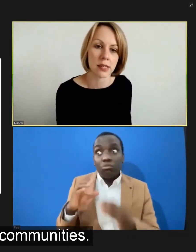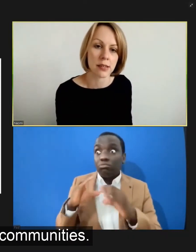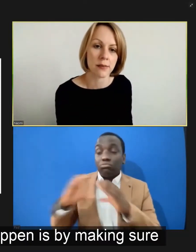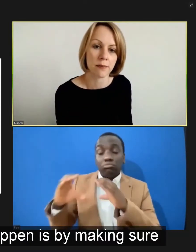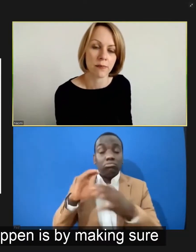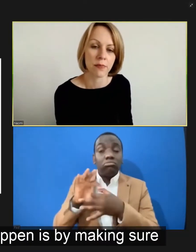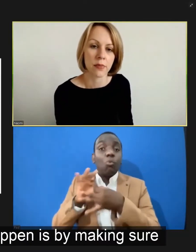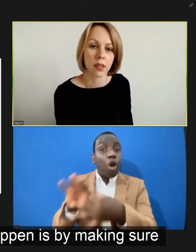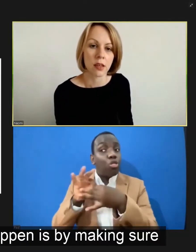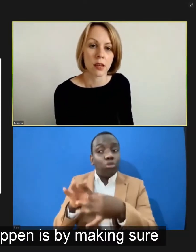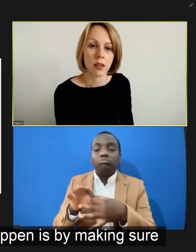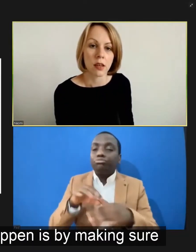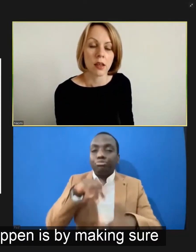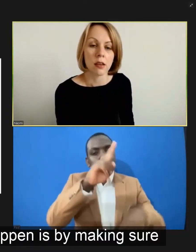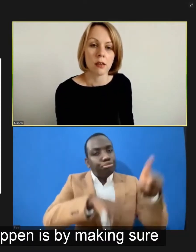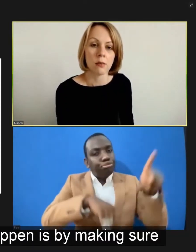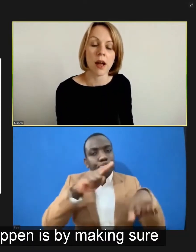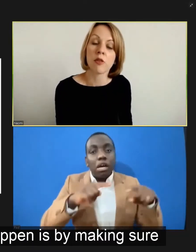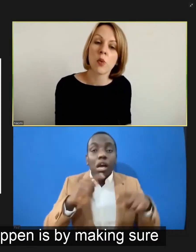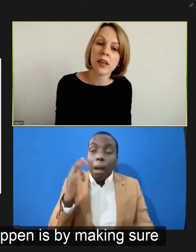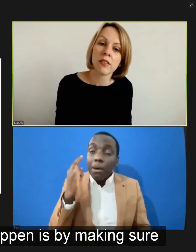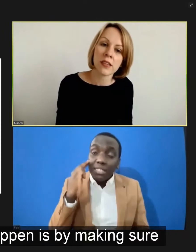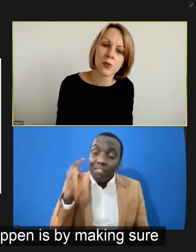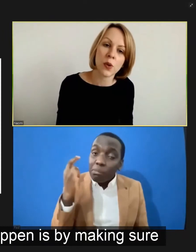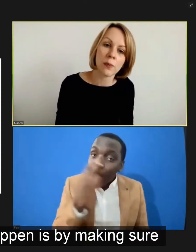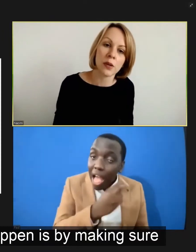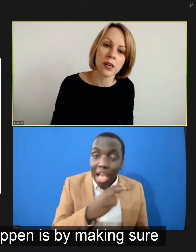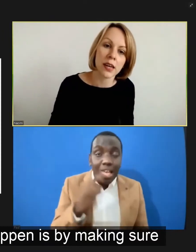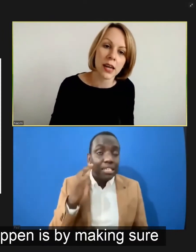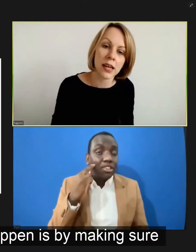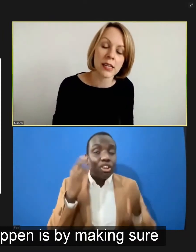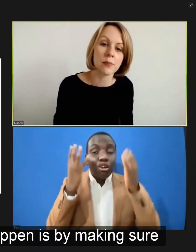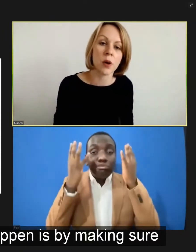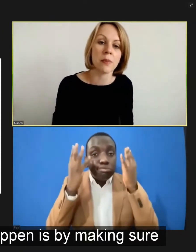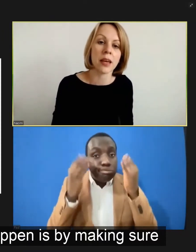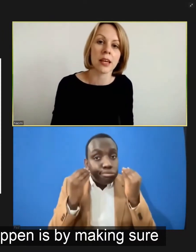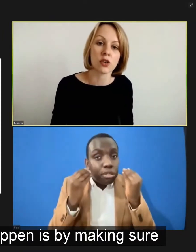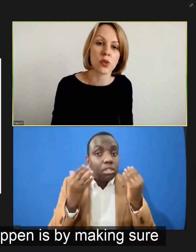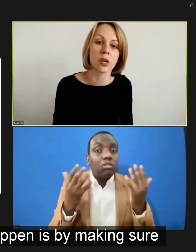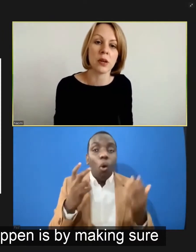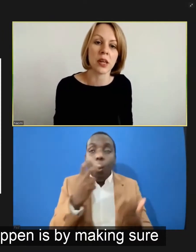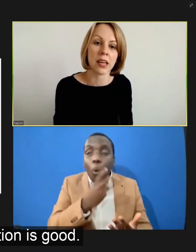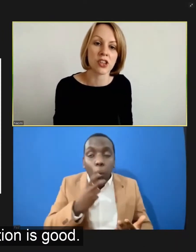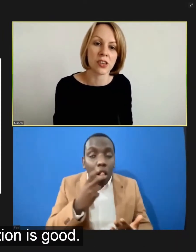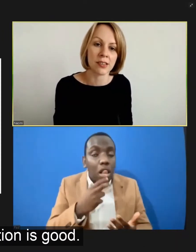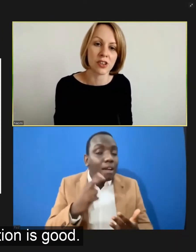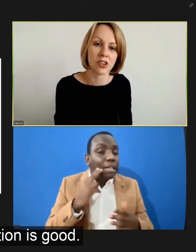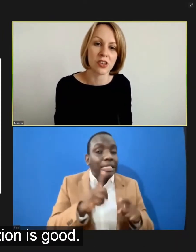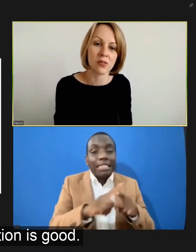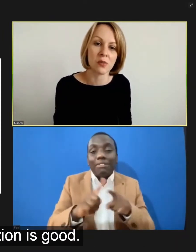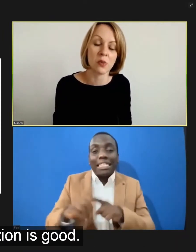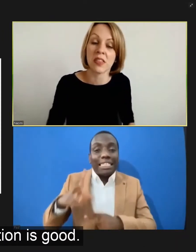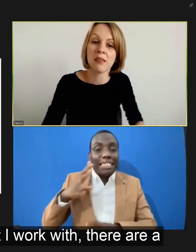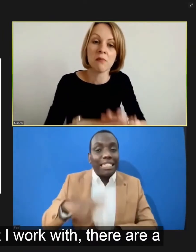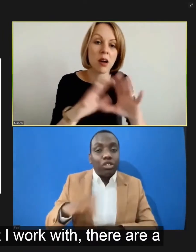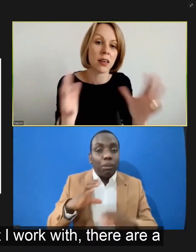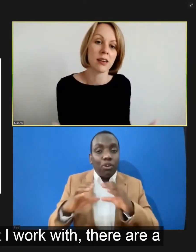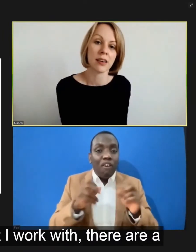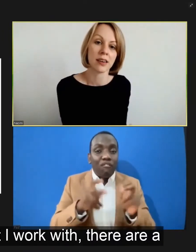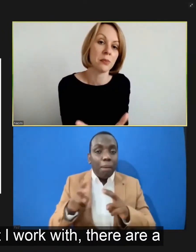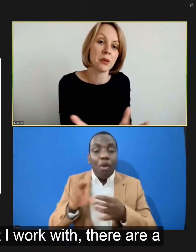communities. And the way that this will happen is by making sure that communication is good. Within